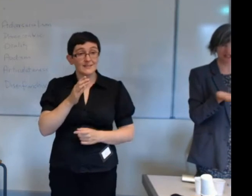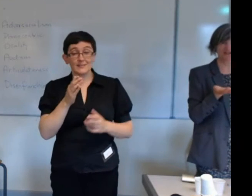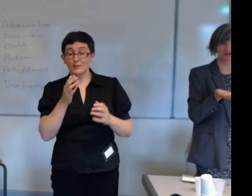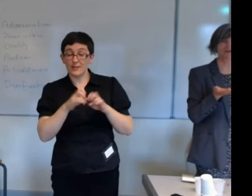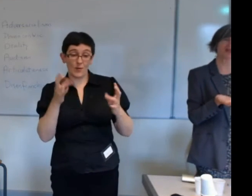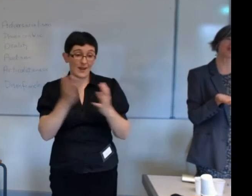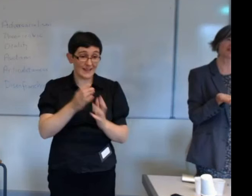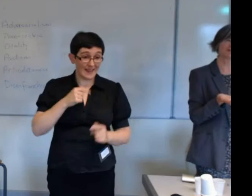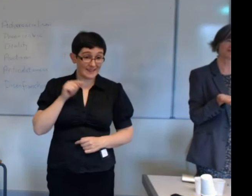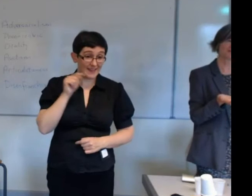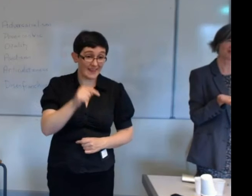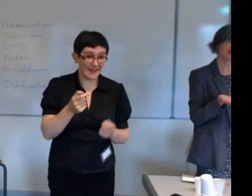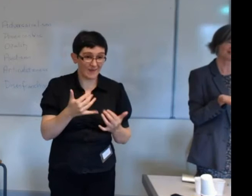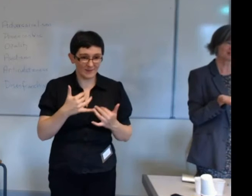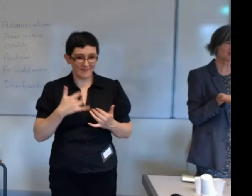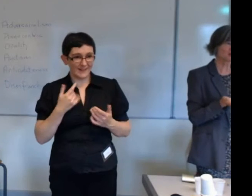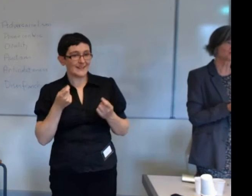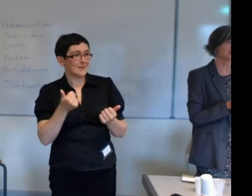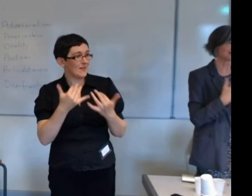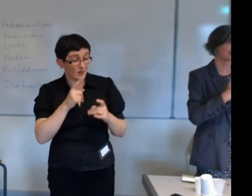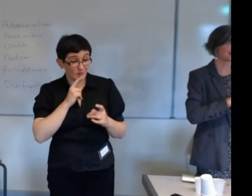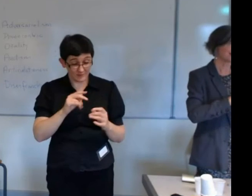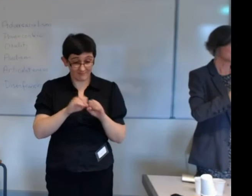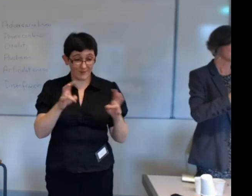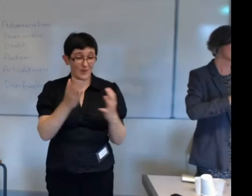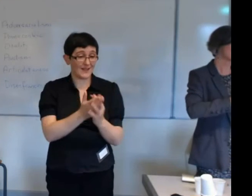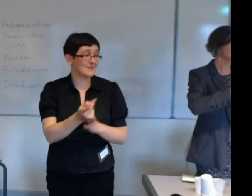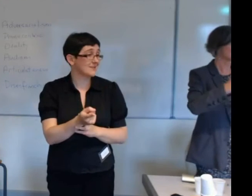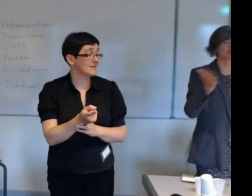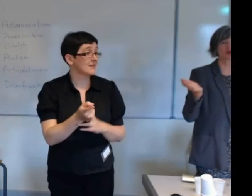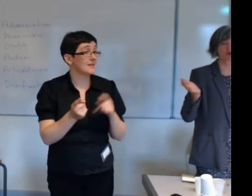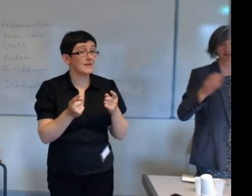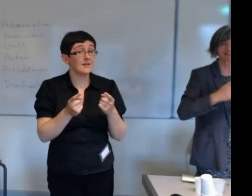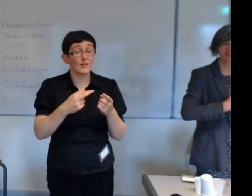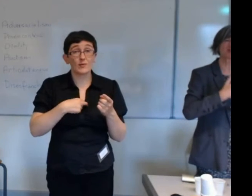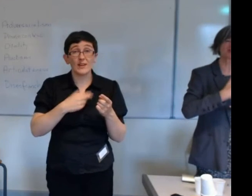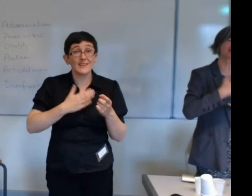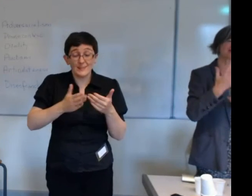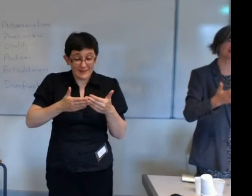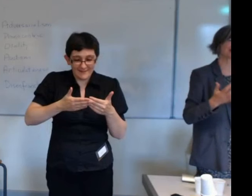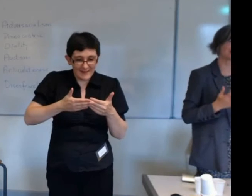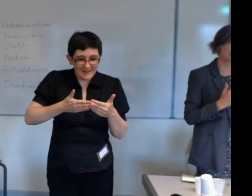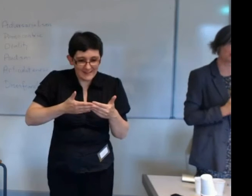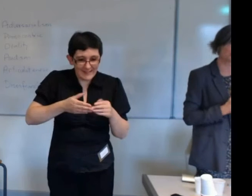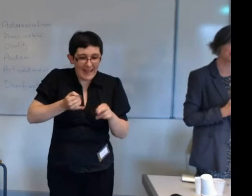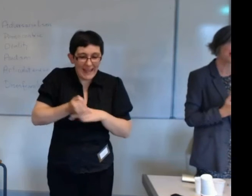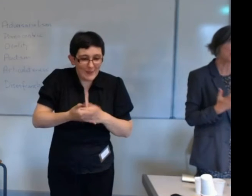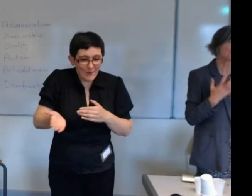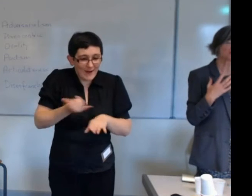of information. This is only like, it's not even the door. You know, it's not even getting in the door. But there